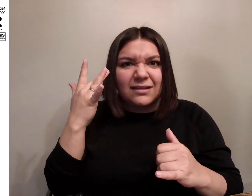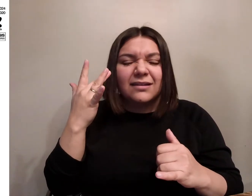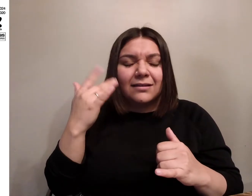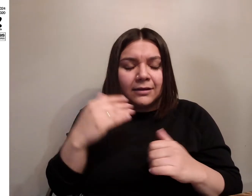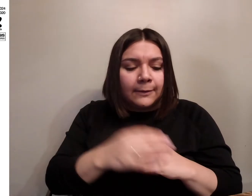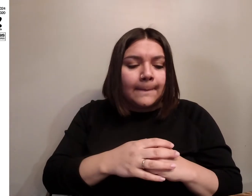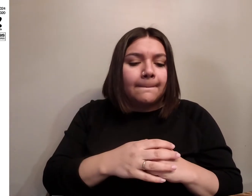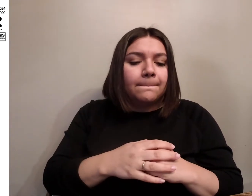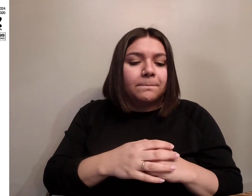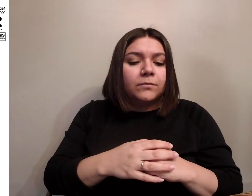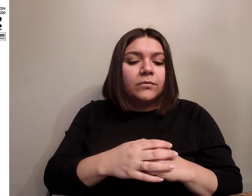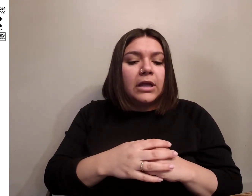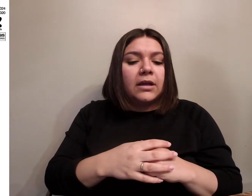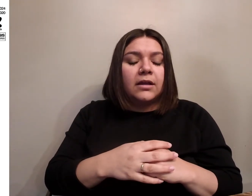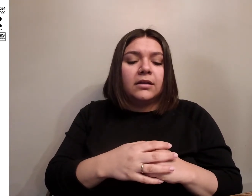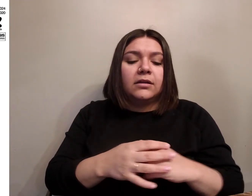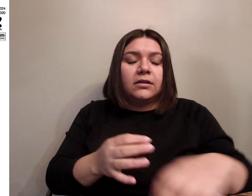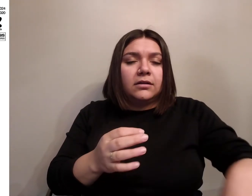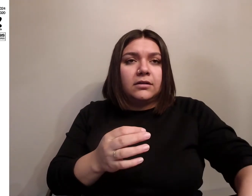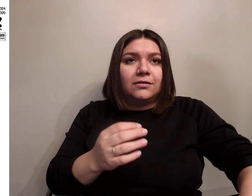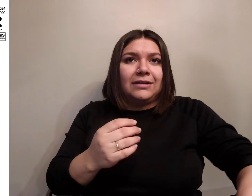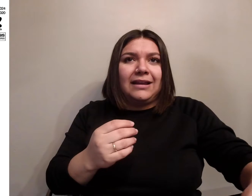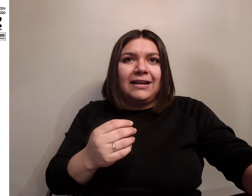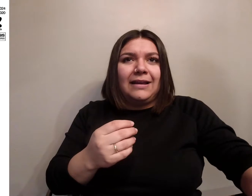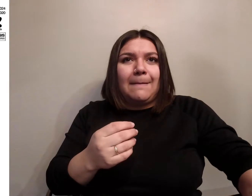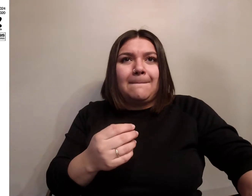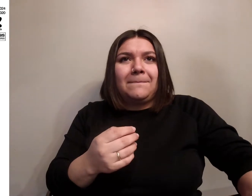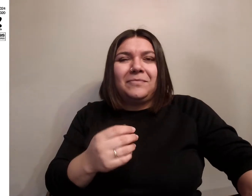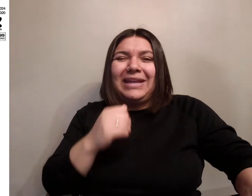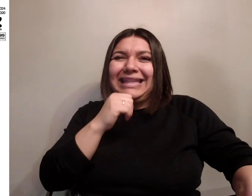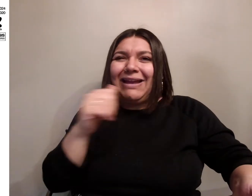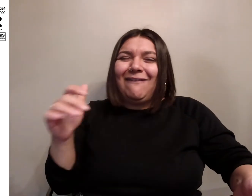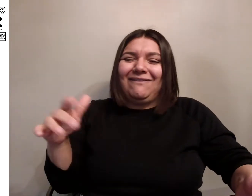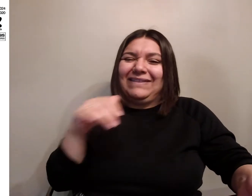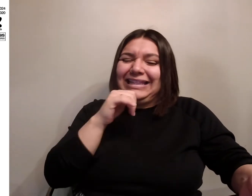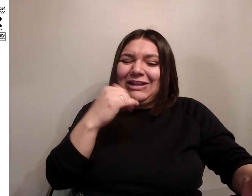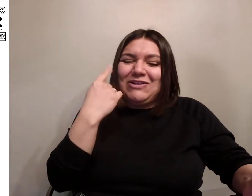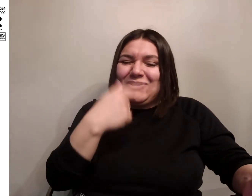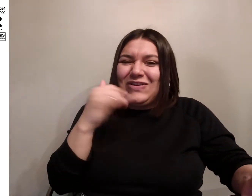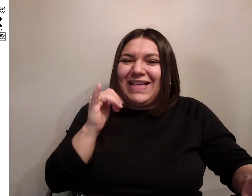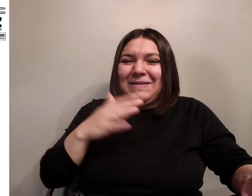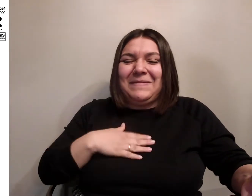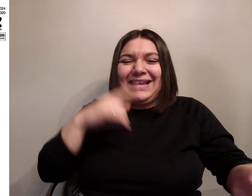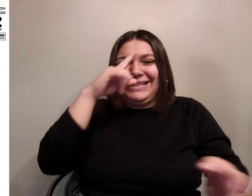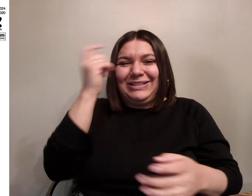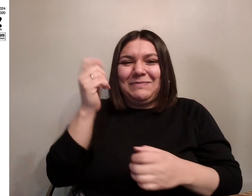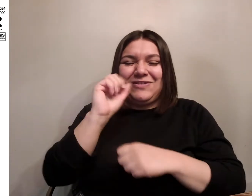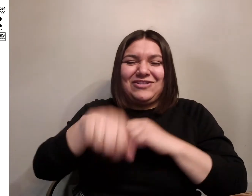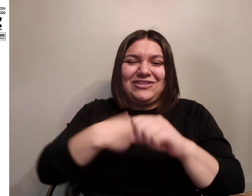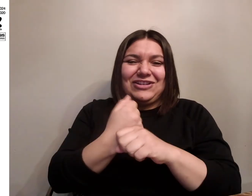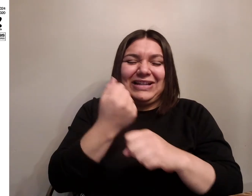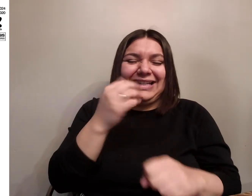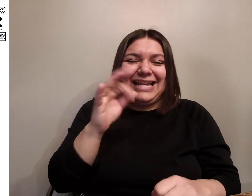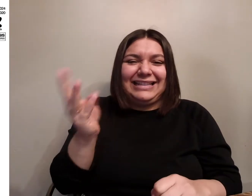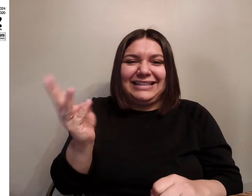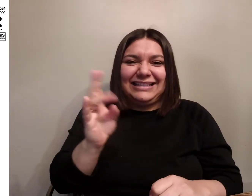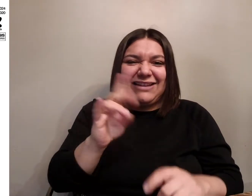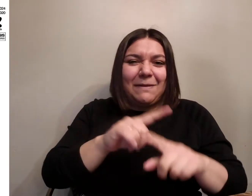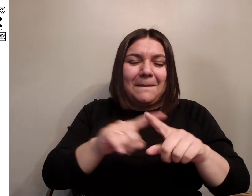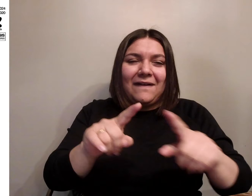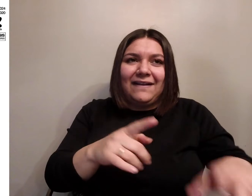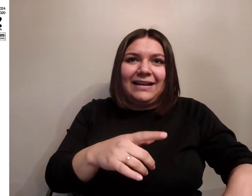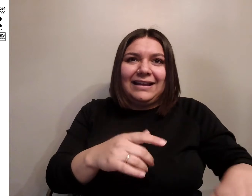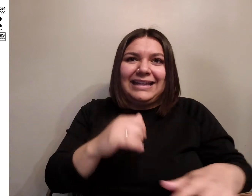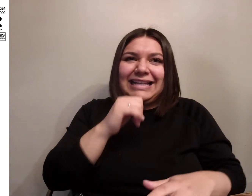completely wide open to me, although it doesn't resemble my 1967 much at all. And